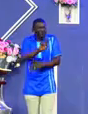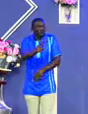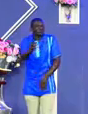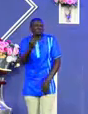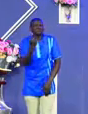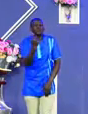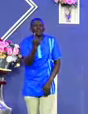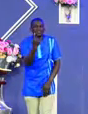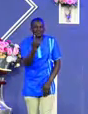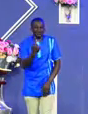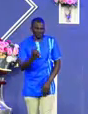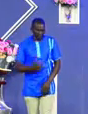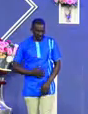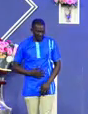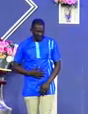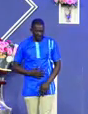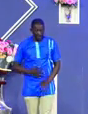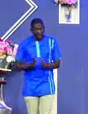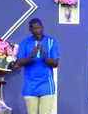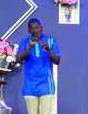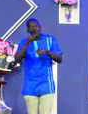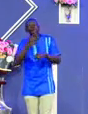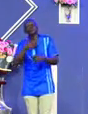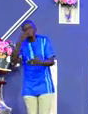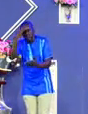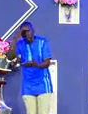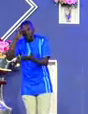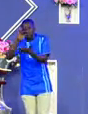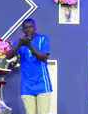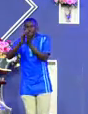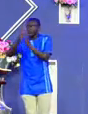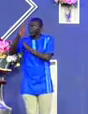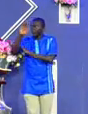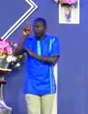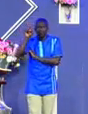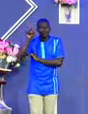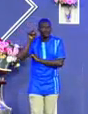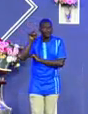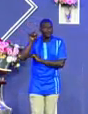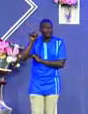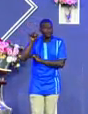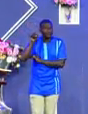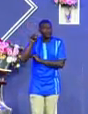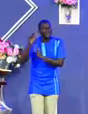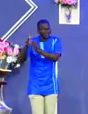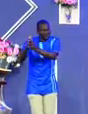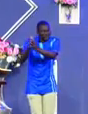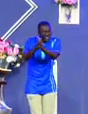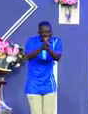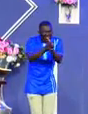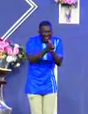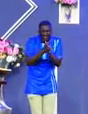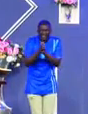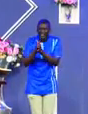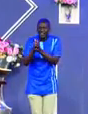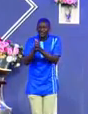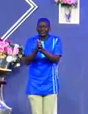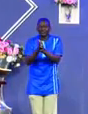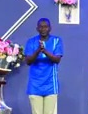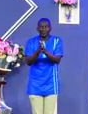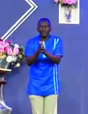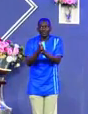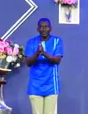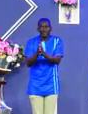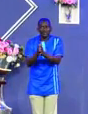bumu. And we want to believe God. Era twagala okukkiriza Katonda. Together. Wamu. This is